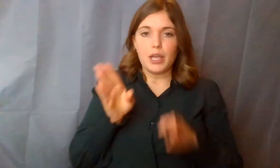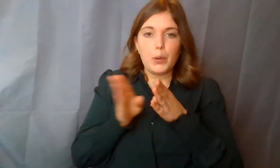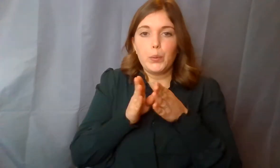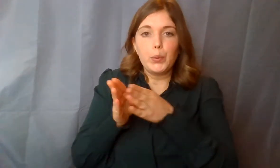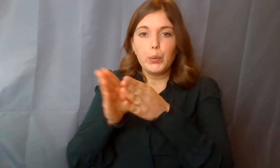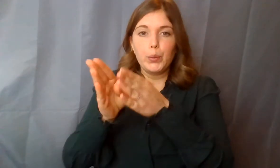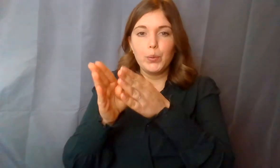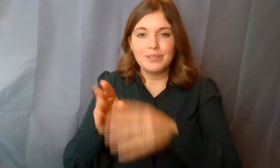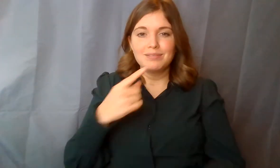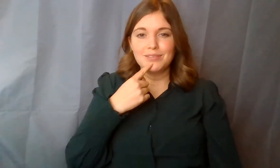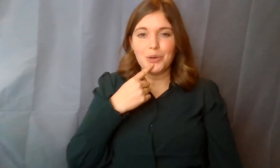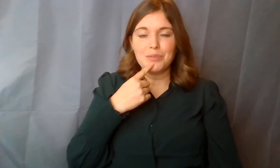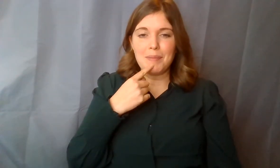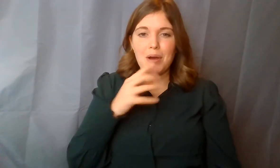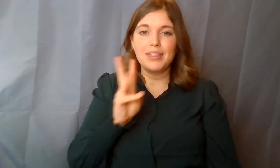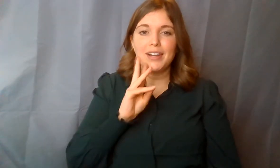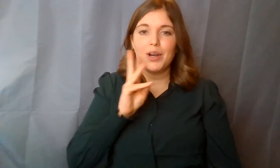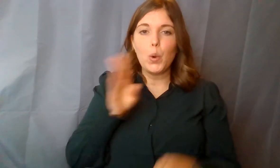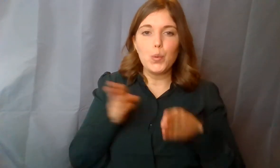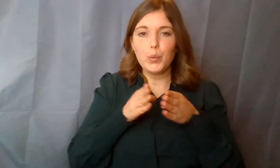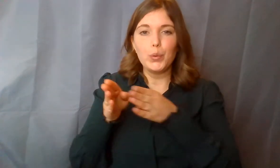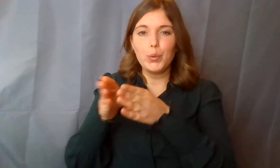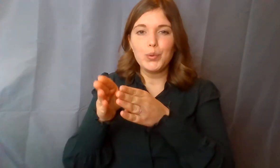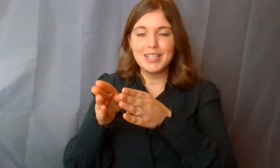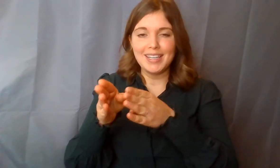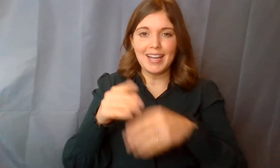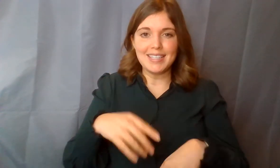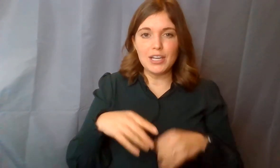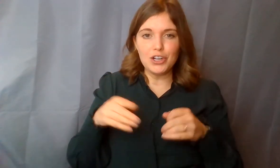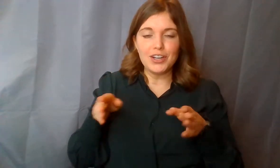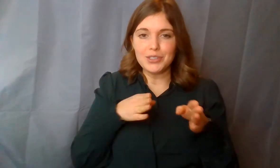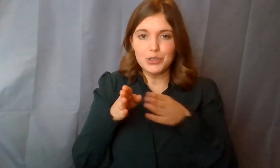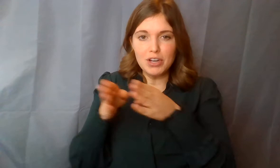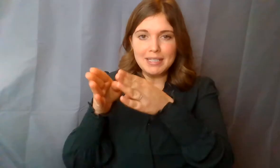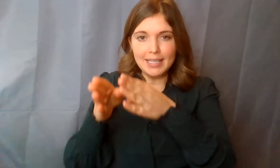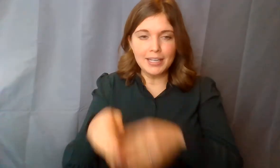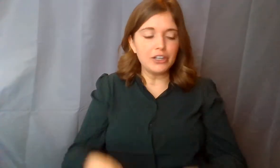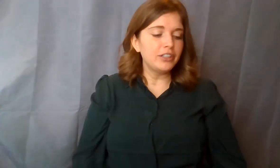like, notice my mouth there. It got skinnier because the stream is skinnier.